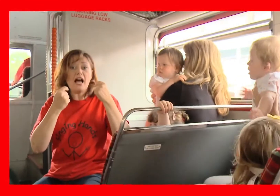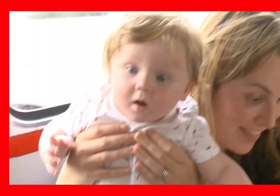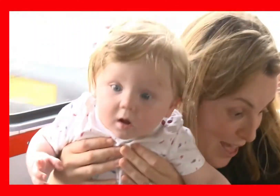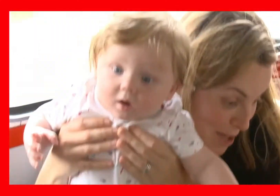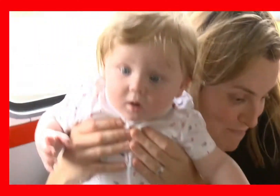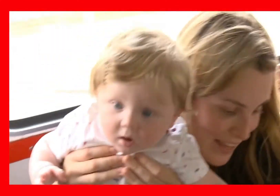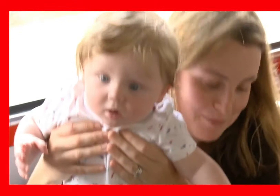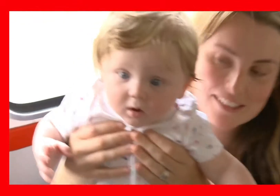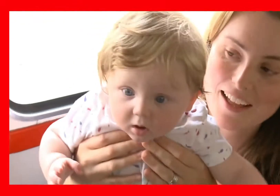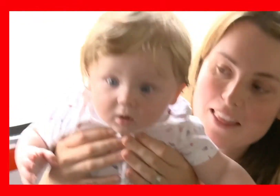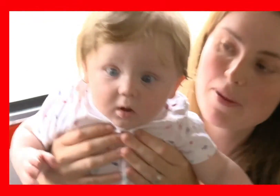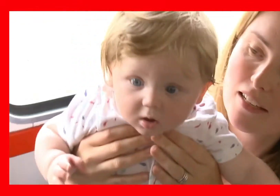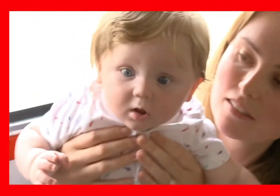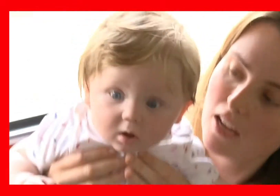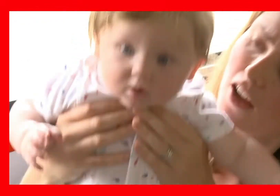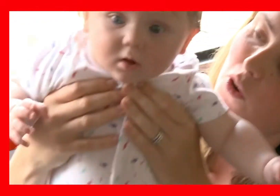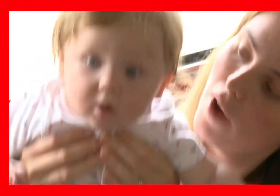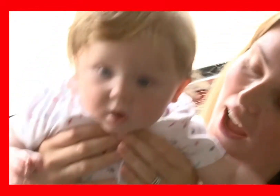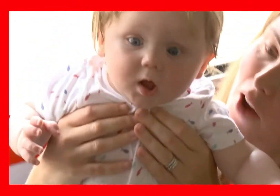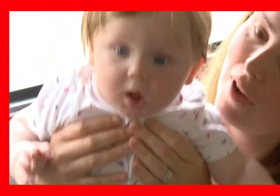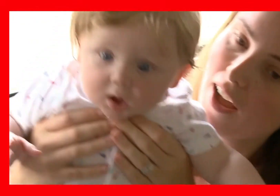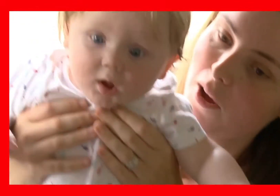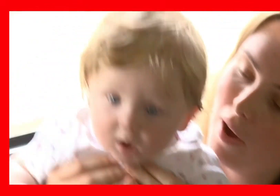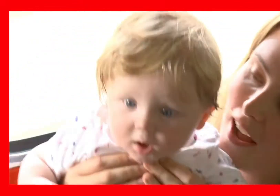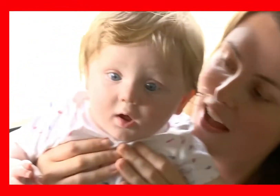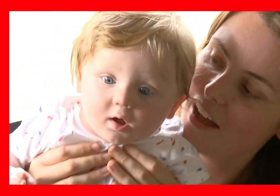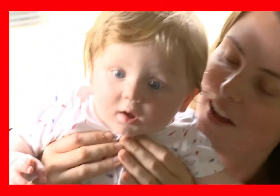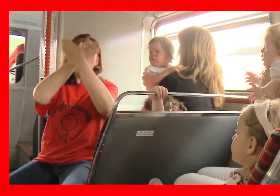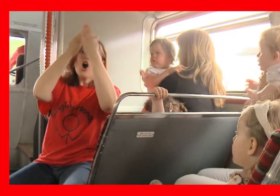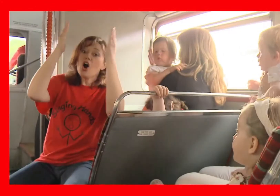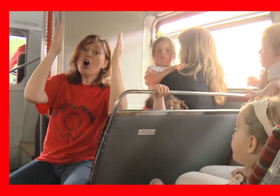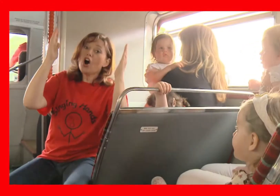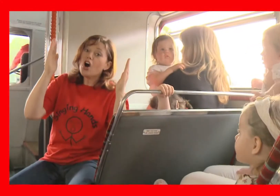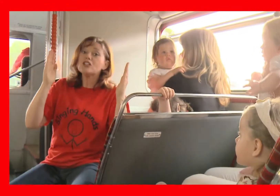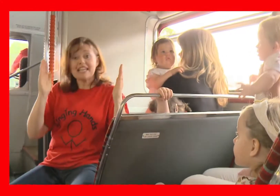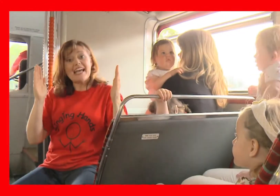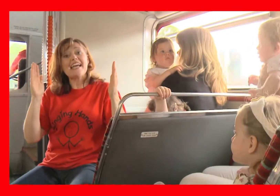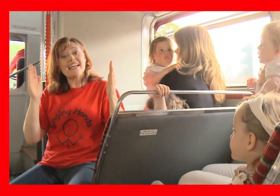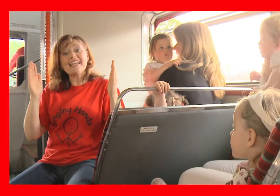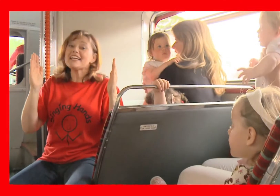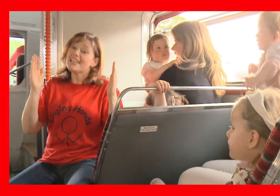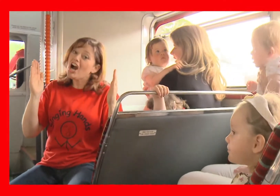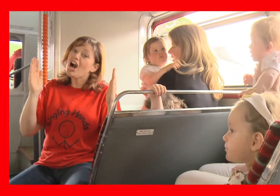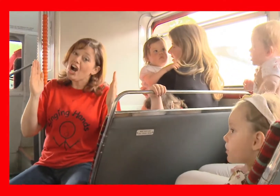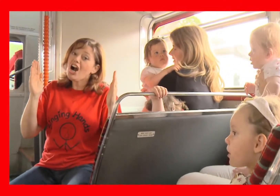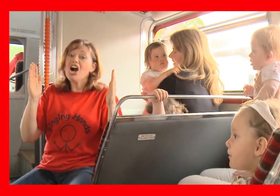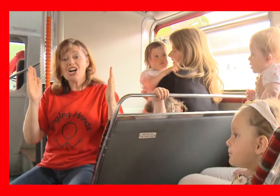The babies on the bus go wow, wow, wow, all day long.